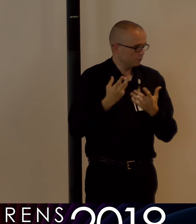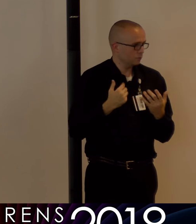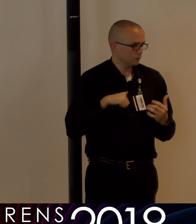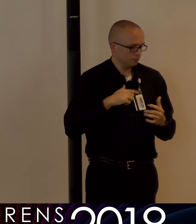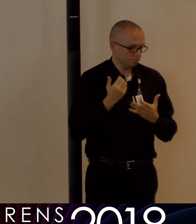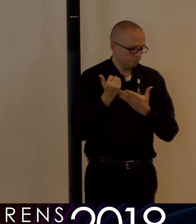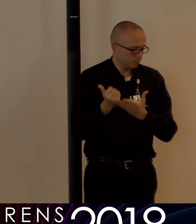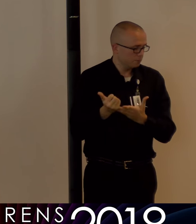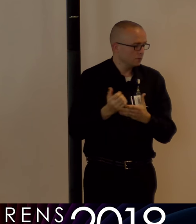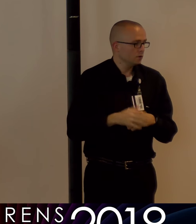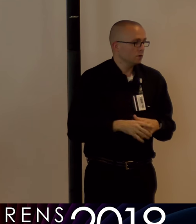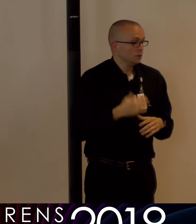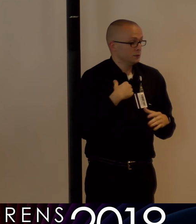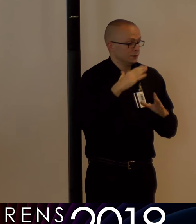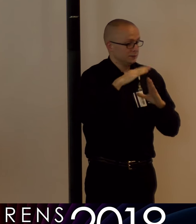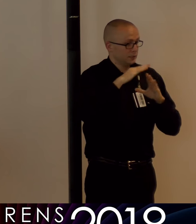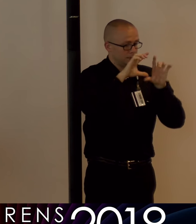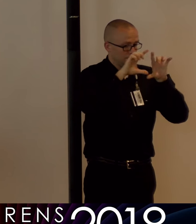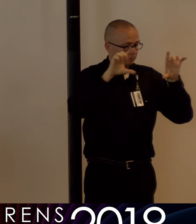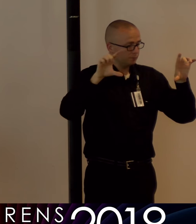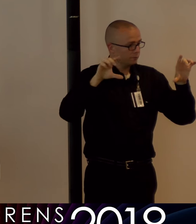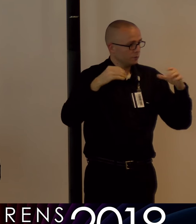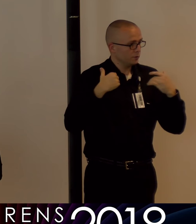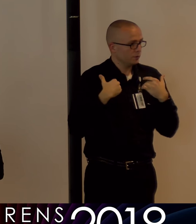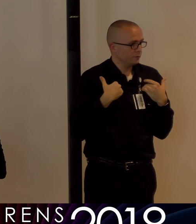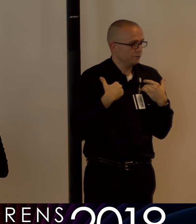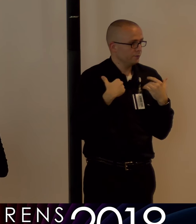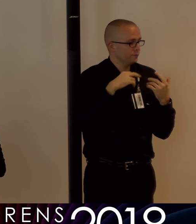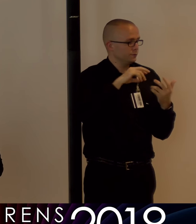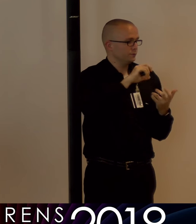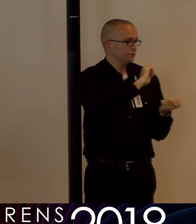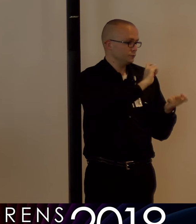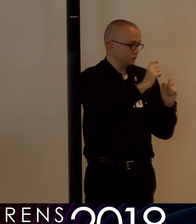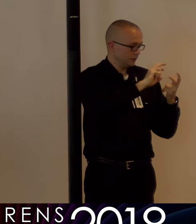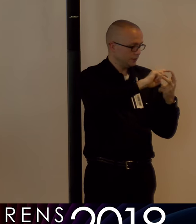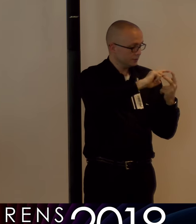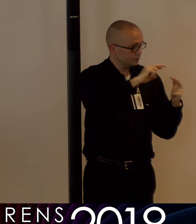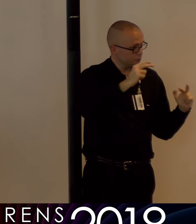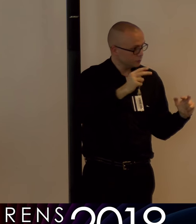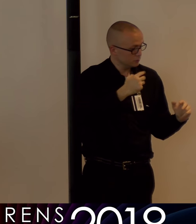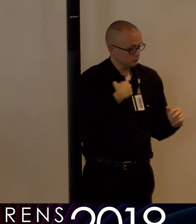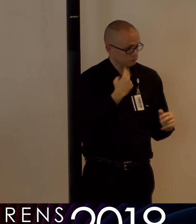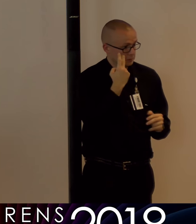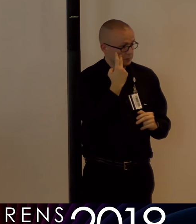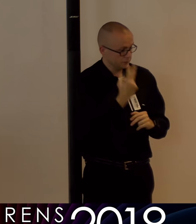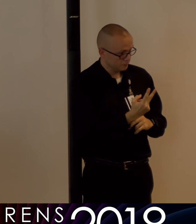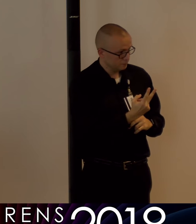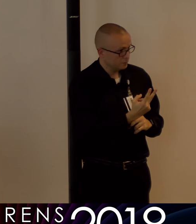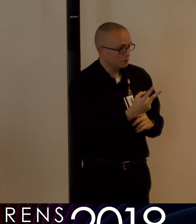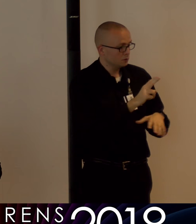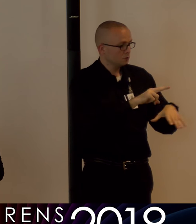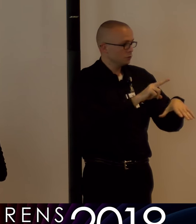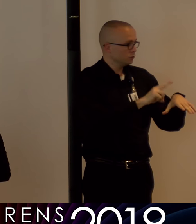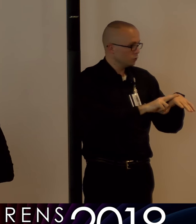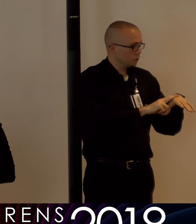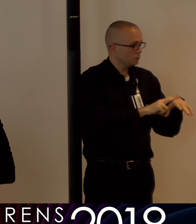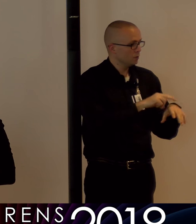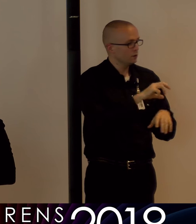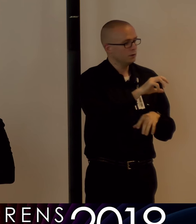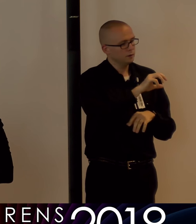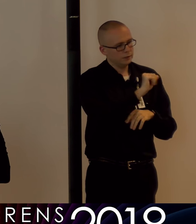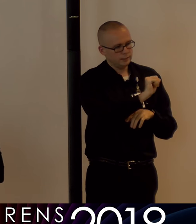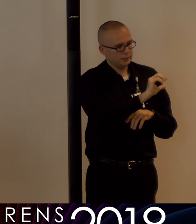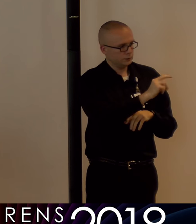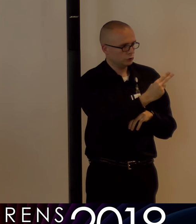top here are the changes in the gene that we see. So either normal